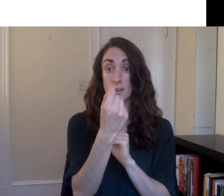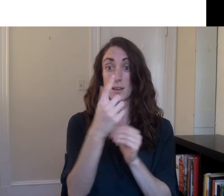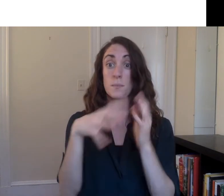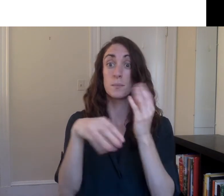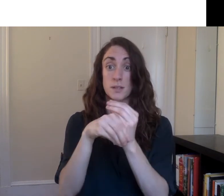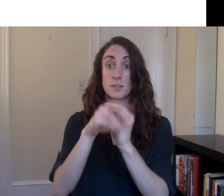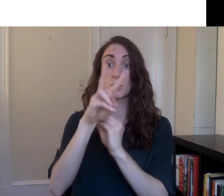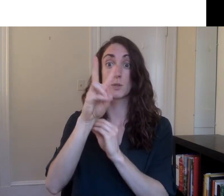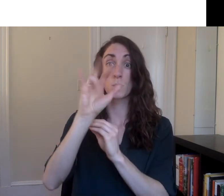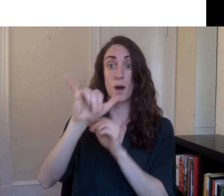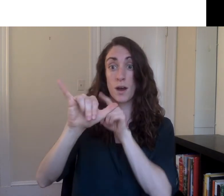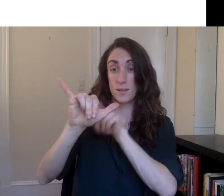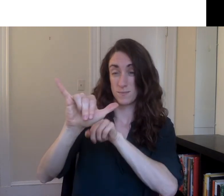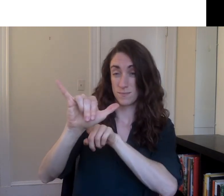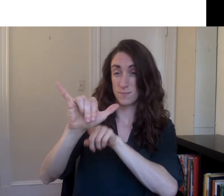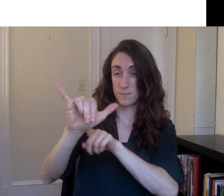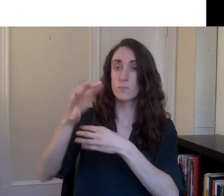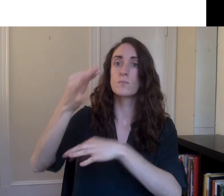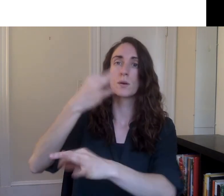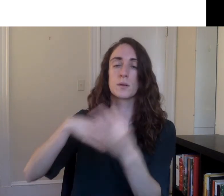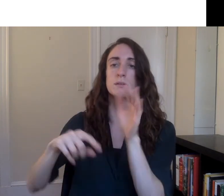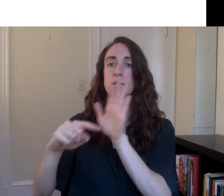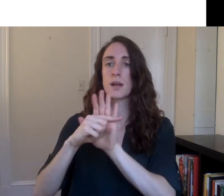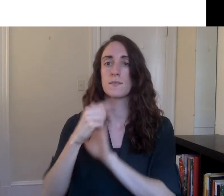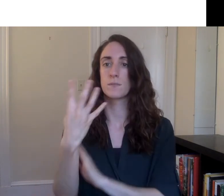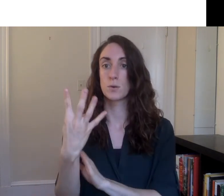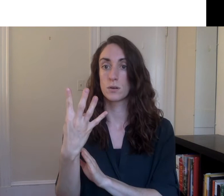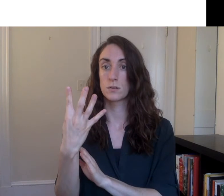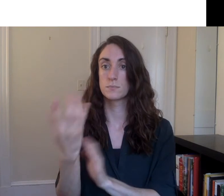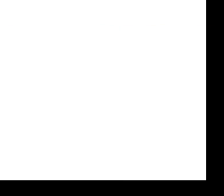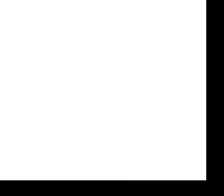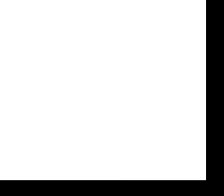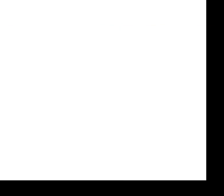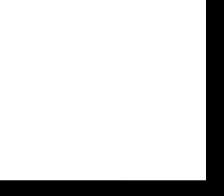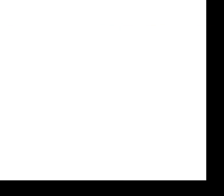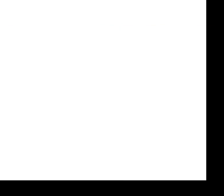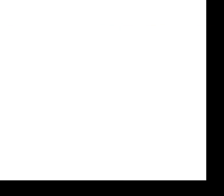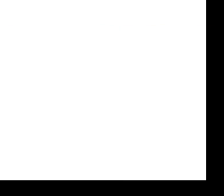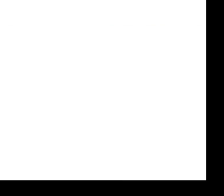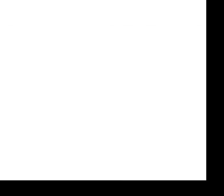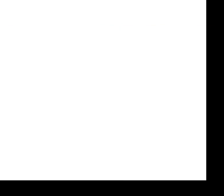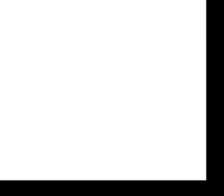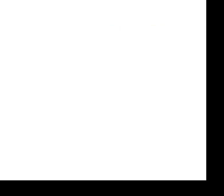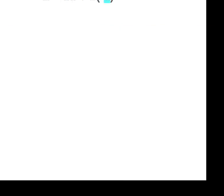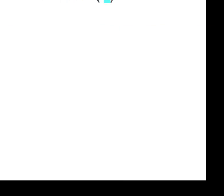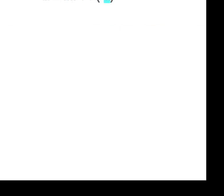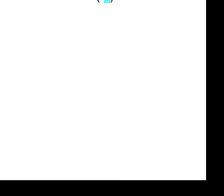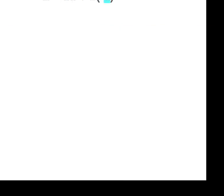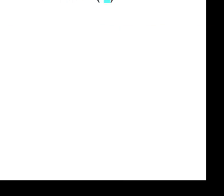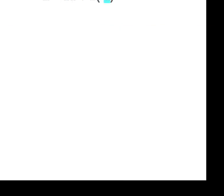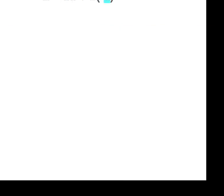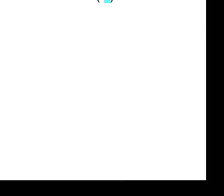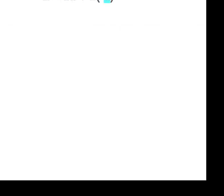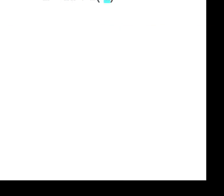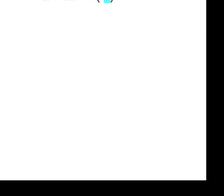isolated x equals 11 plus 2y, we can now replace y with negative 4.